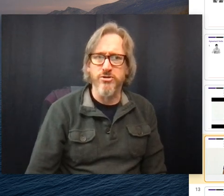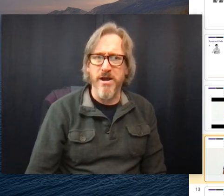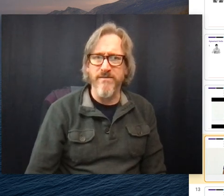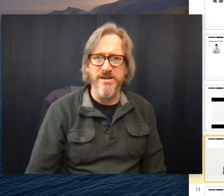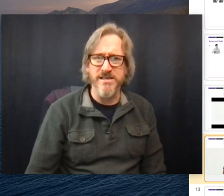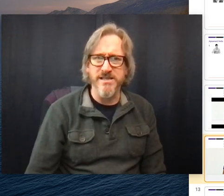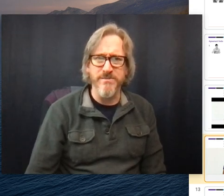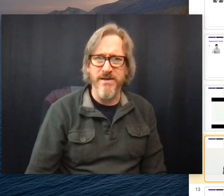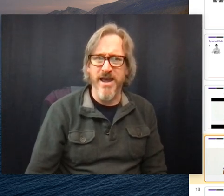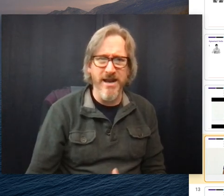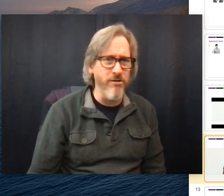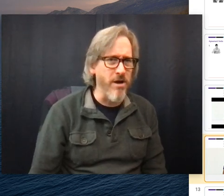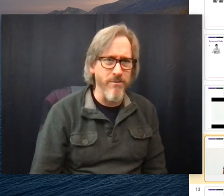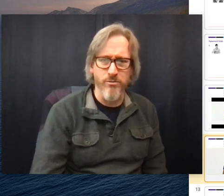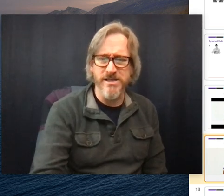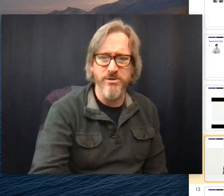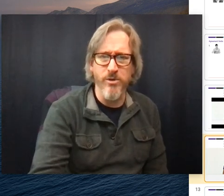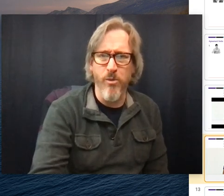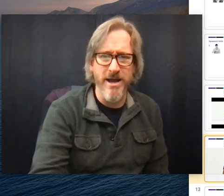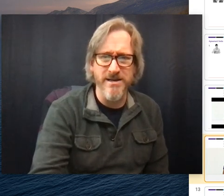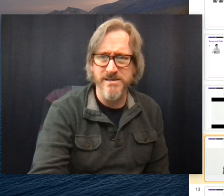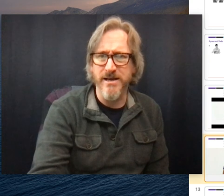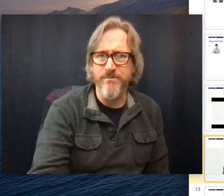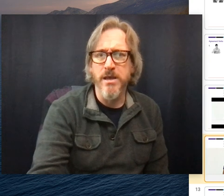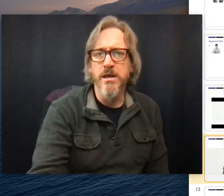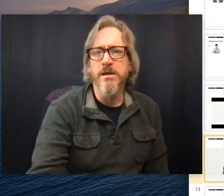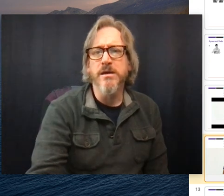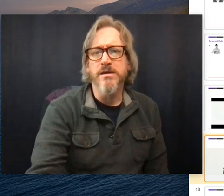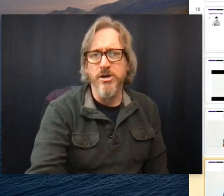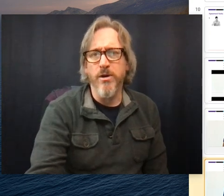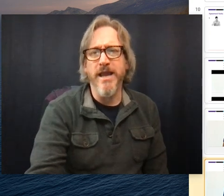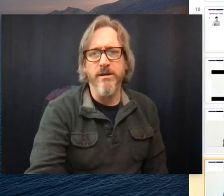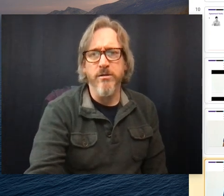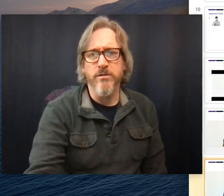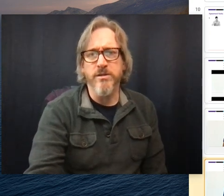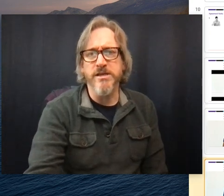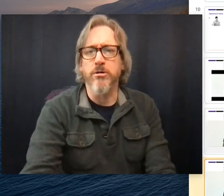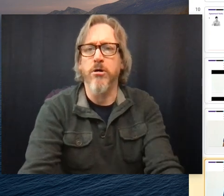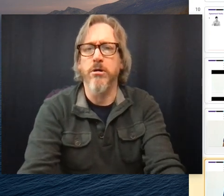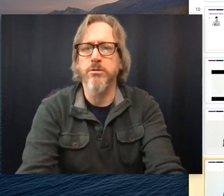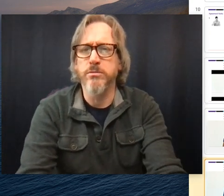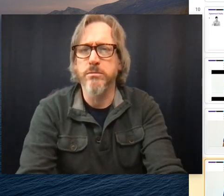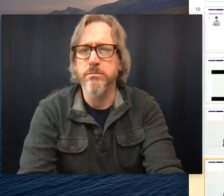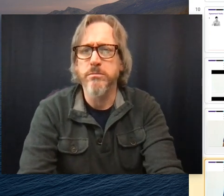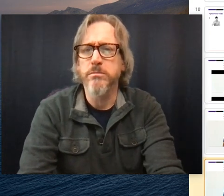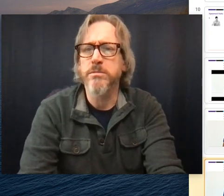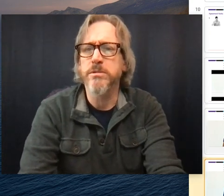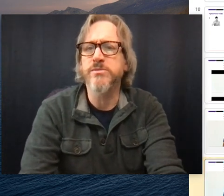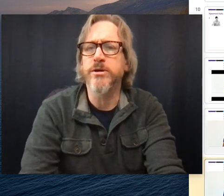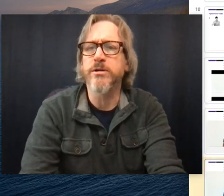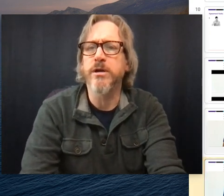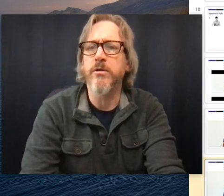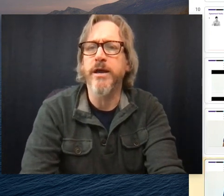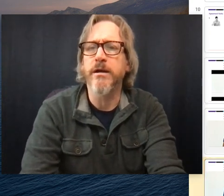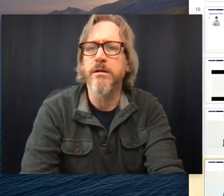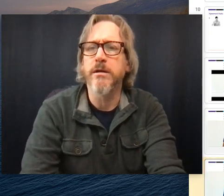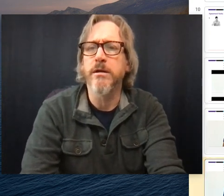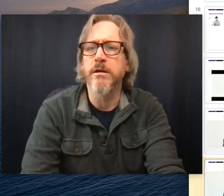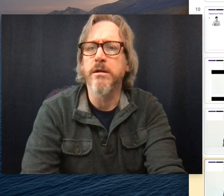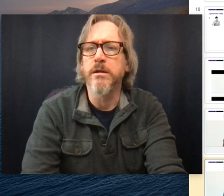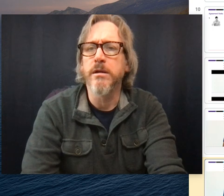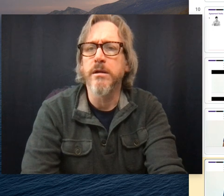Google Drive doesn't seem to have any rhyme or reason with why it does that. So again, these are all, oh, that's weird. Okay.